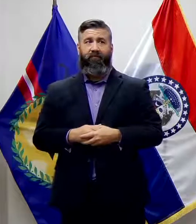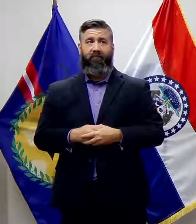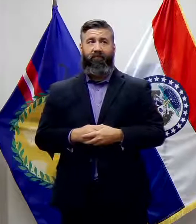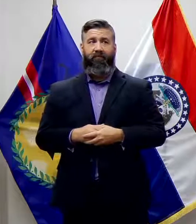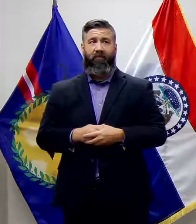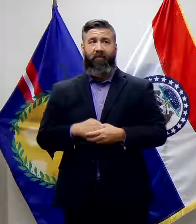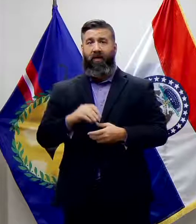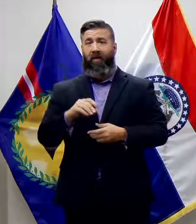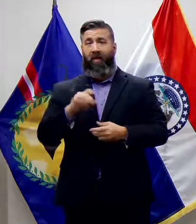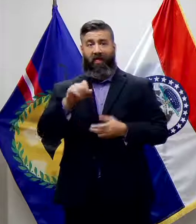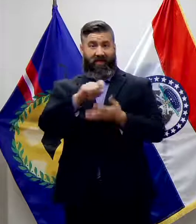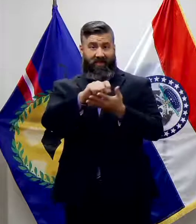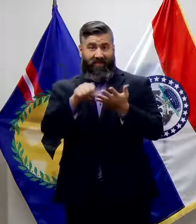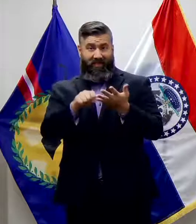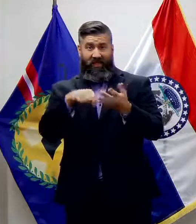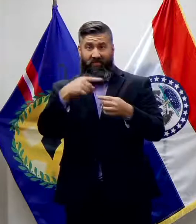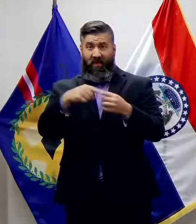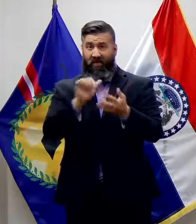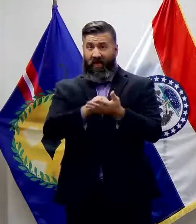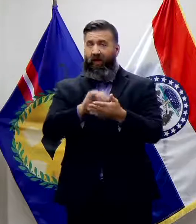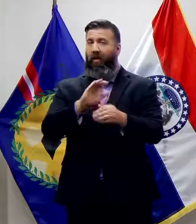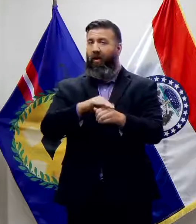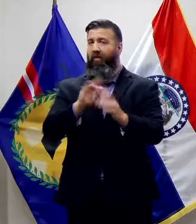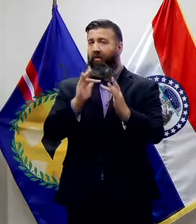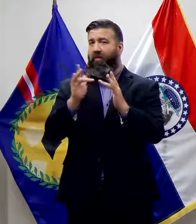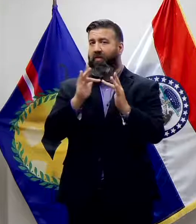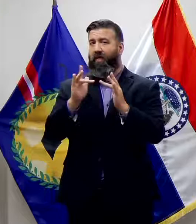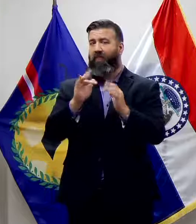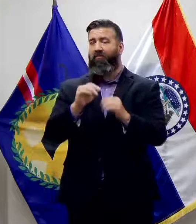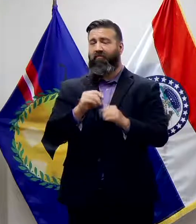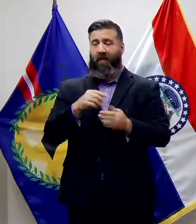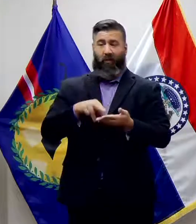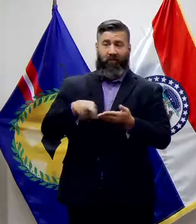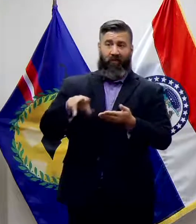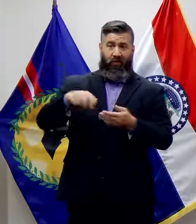are on the website. Yeah, I would refer everyone to the website,